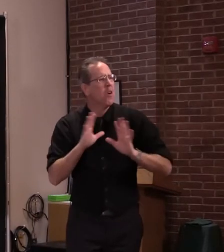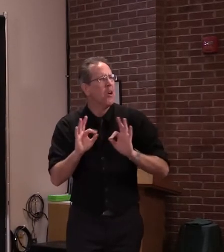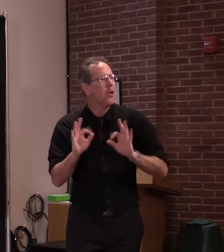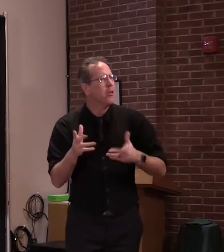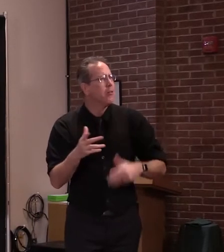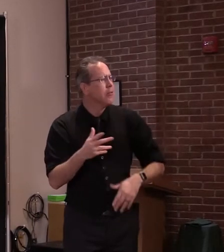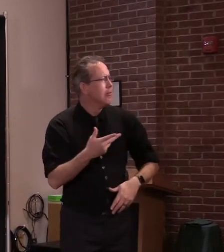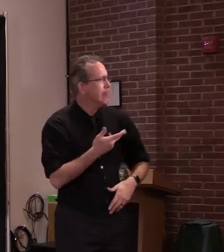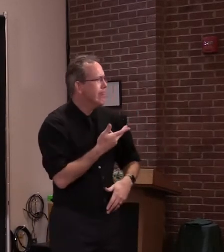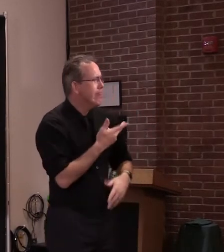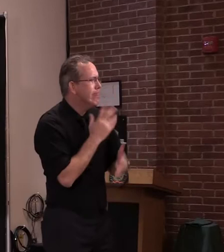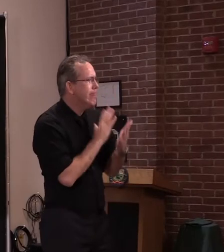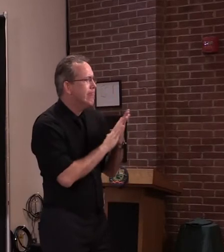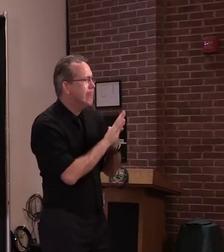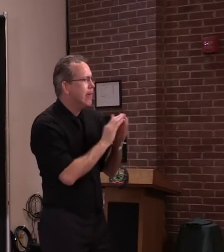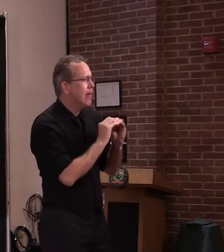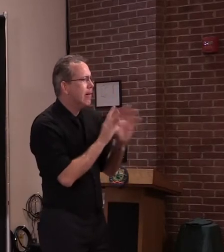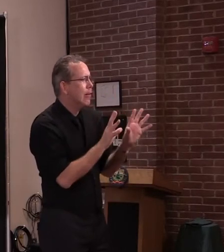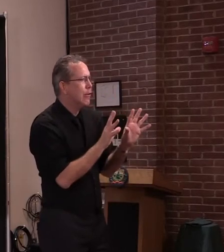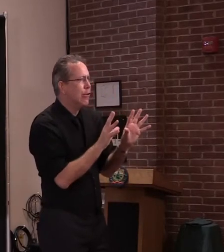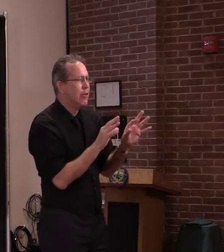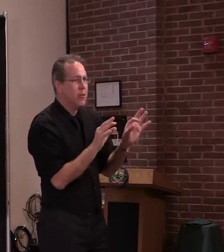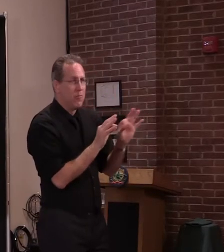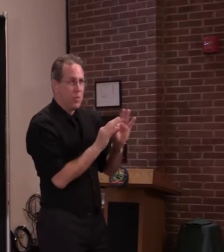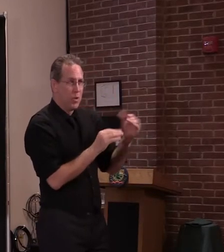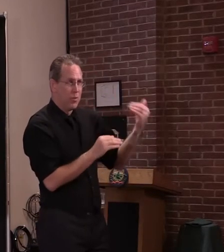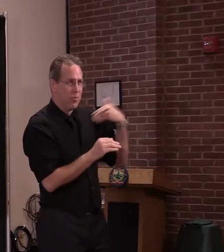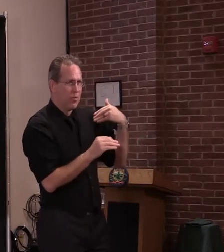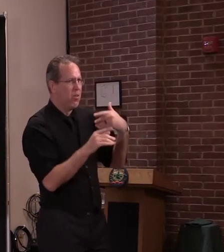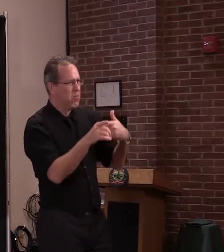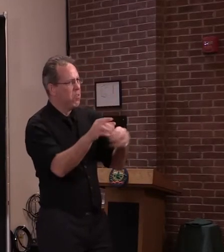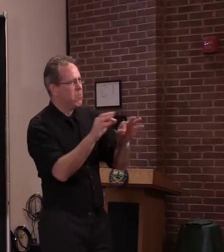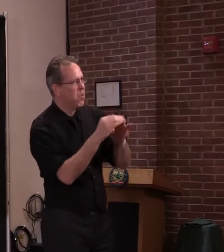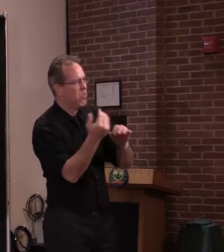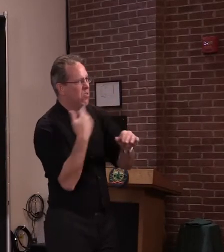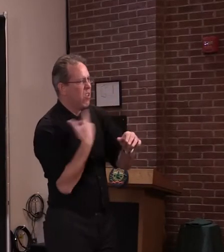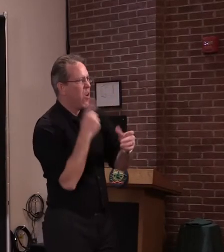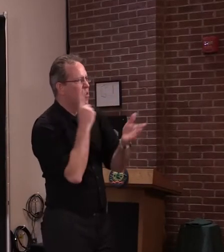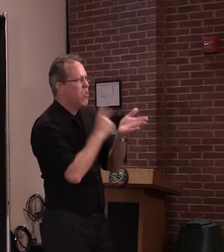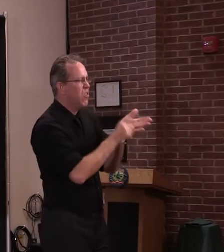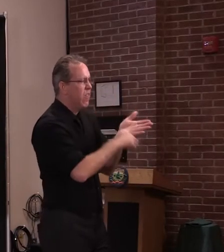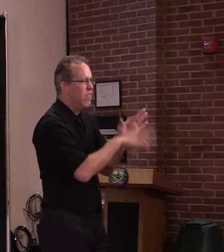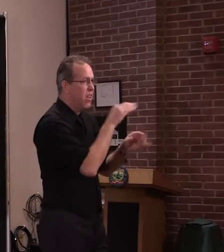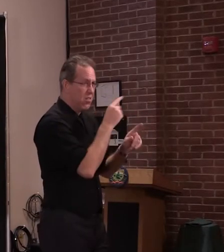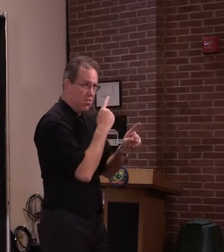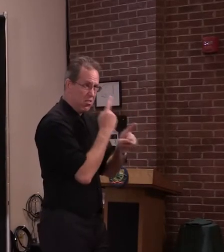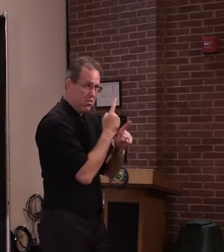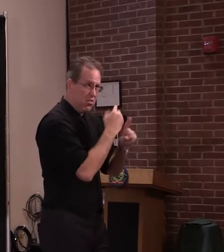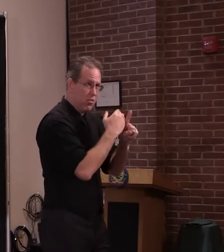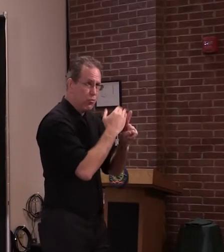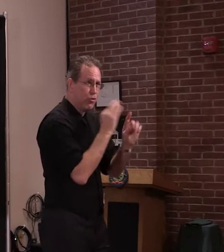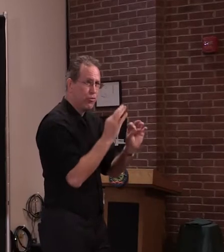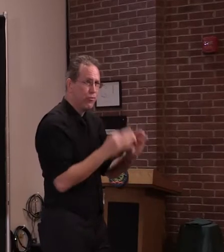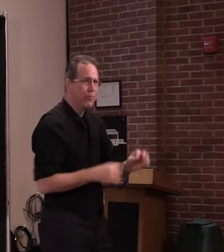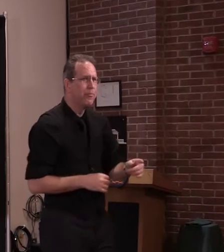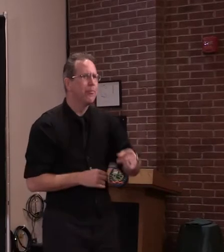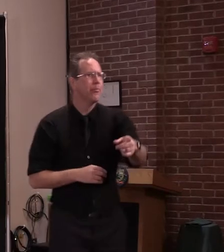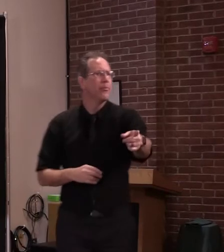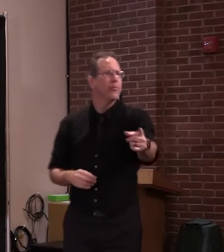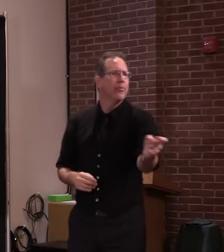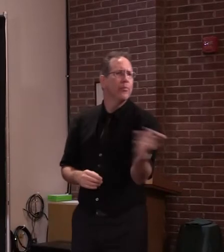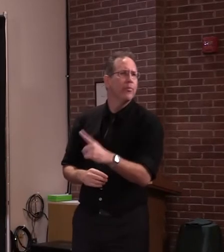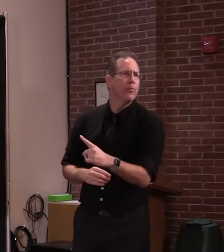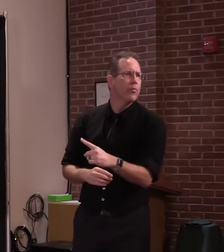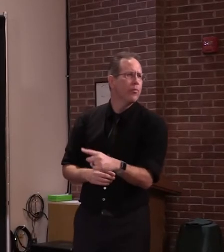not the first that's asked, and that's why we're pursuing that pathway. And how will this program be advertised to Vermont? When's the link going to be coming